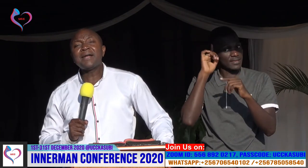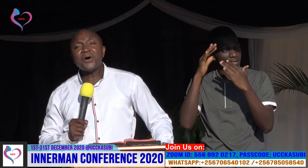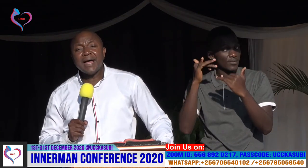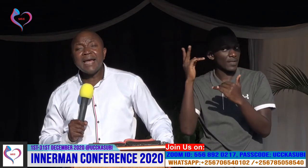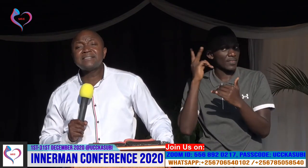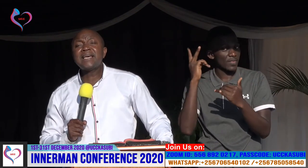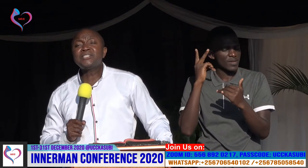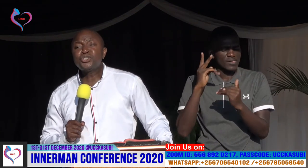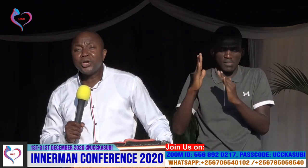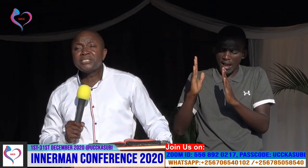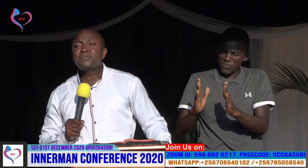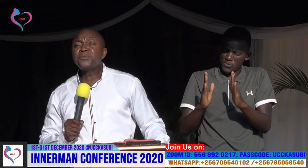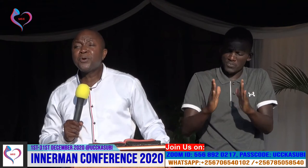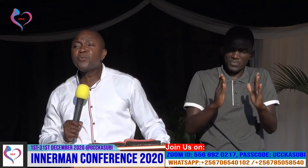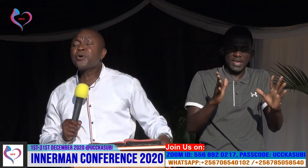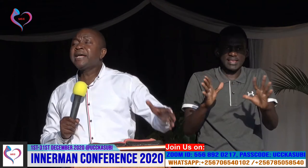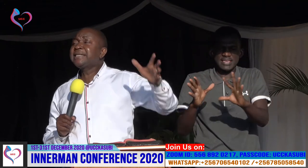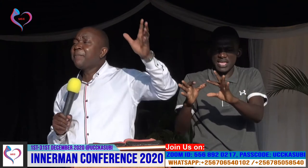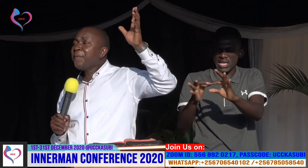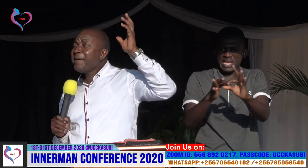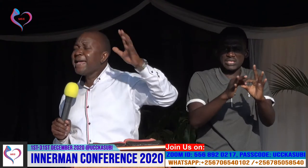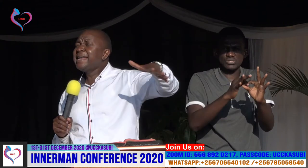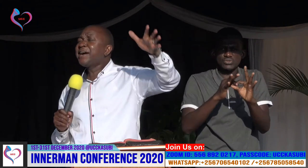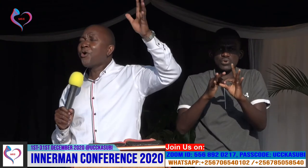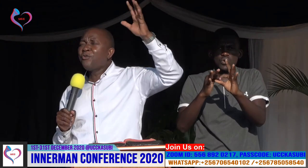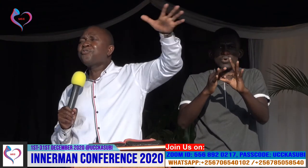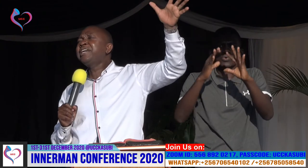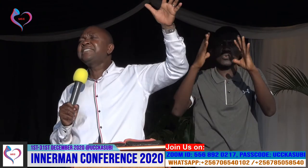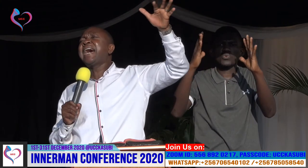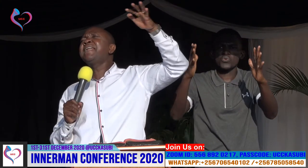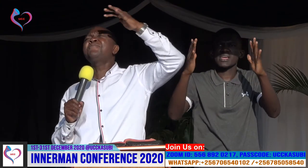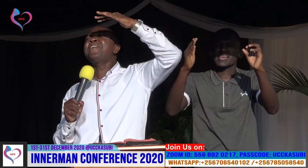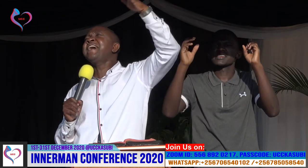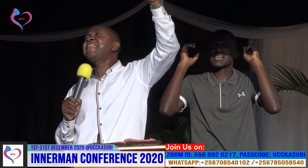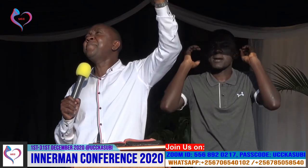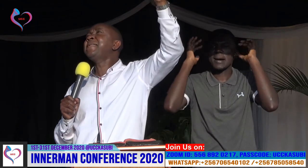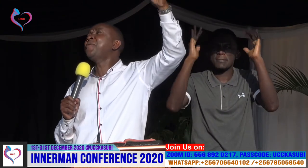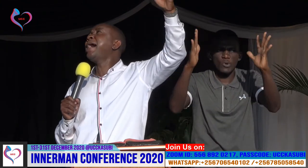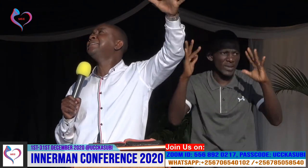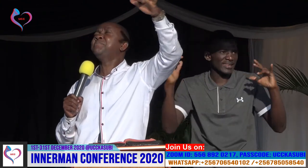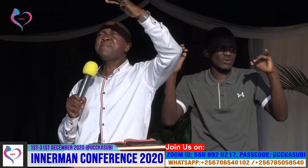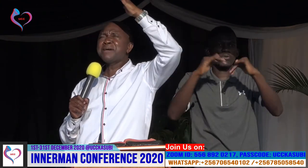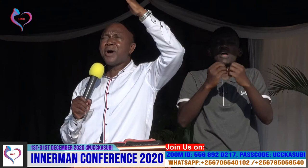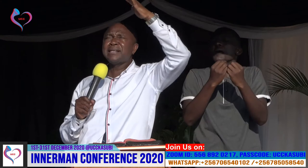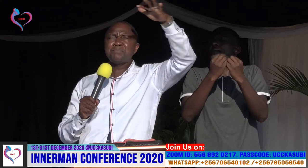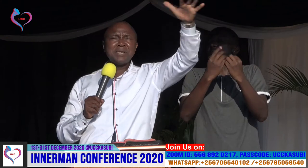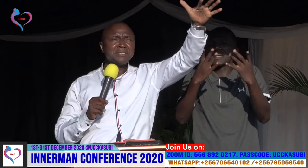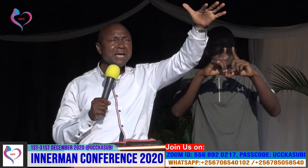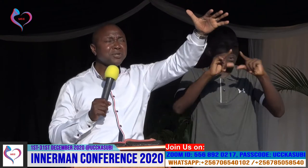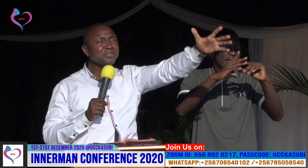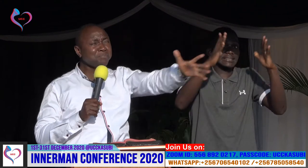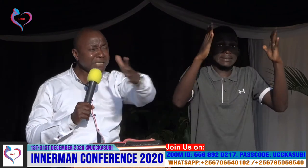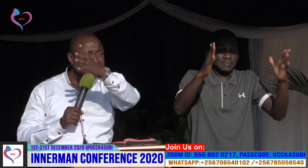they had organized a joint Greater Mubende conference. It had very many words,